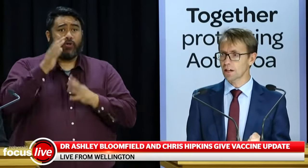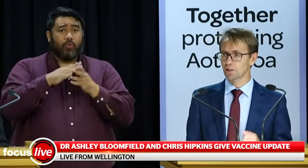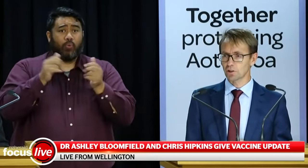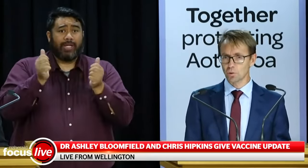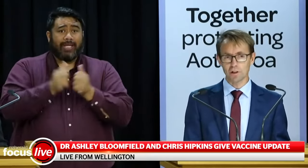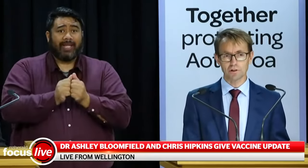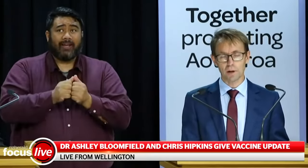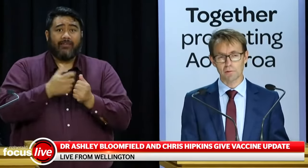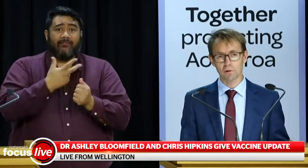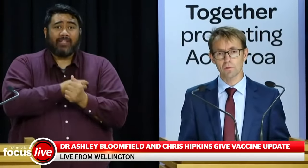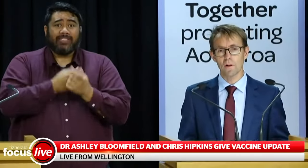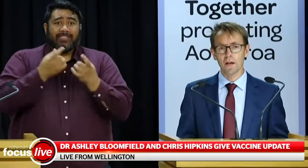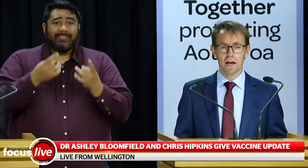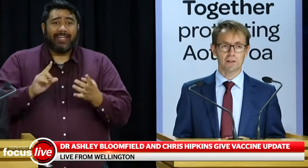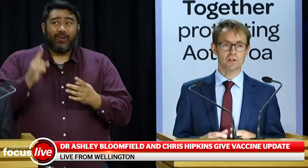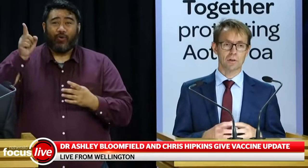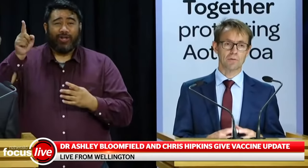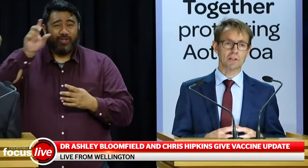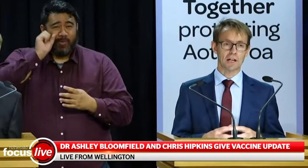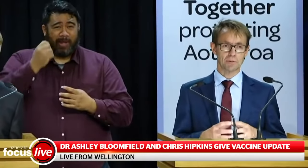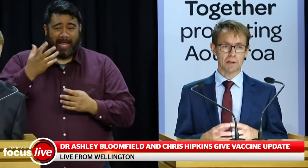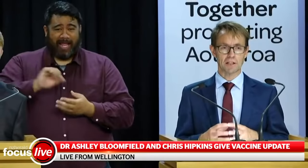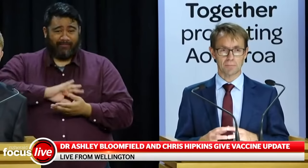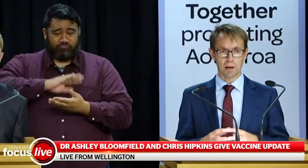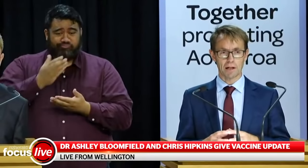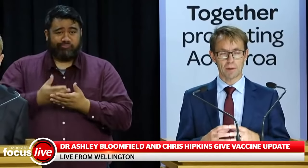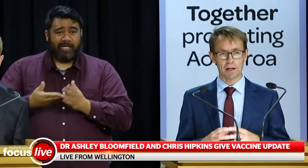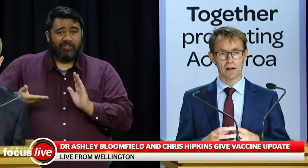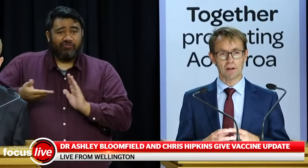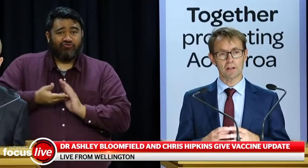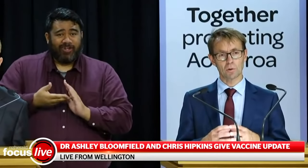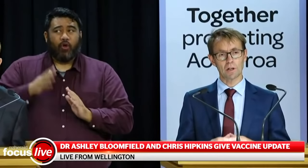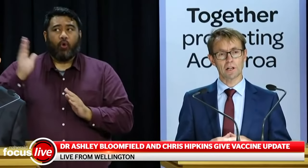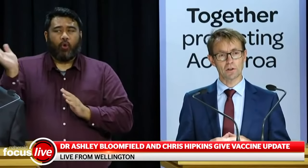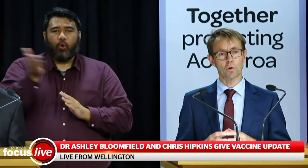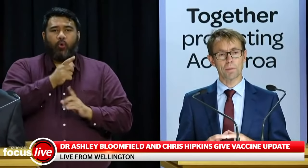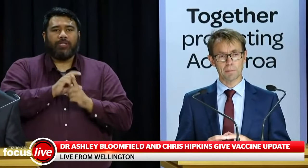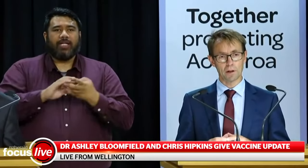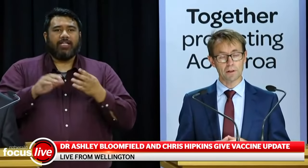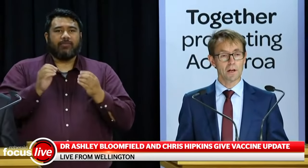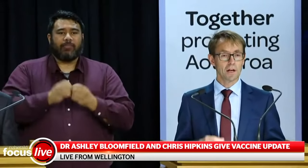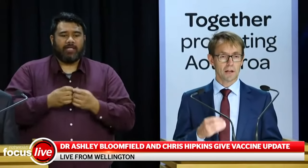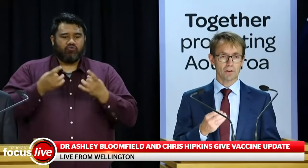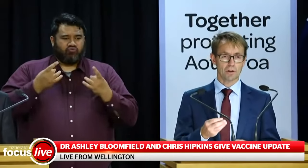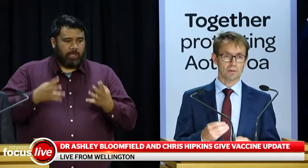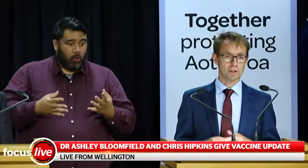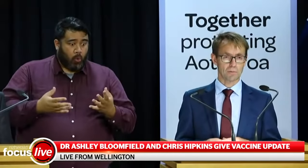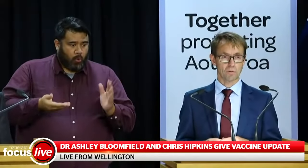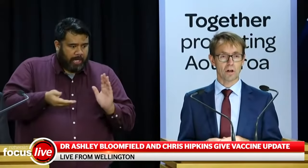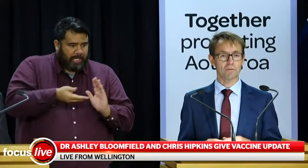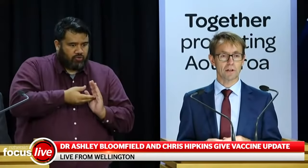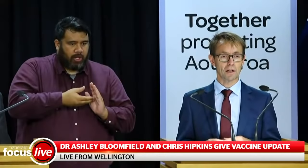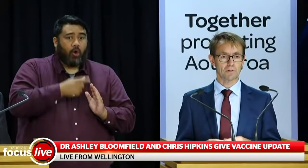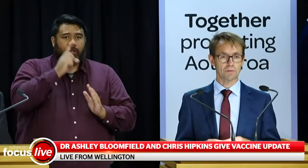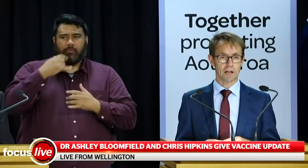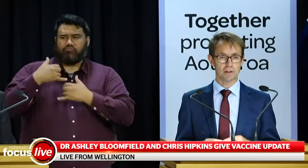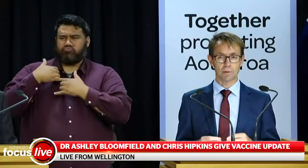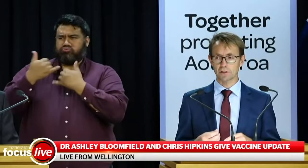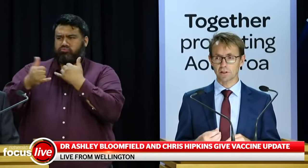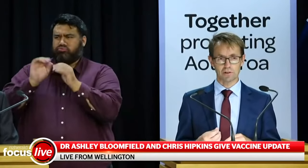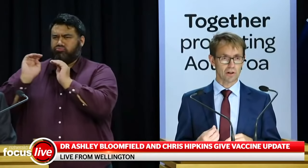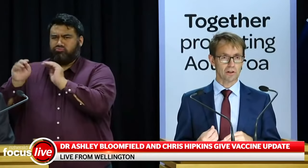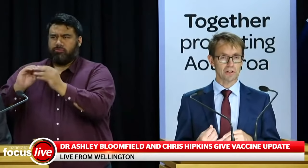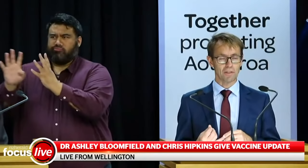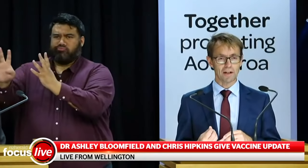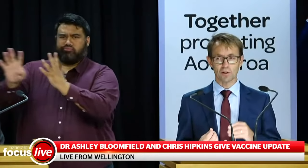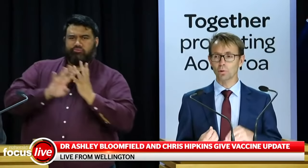vaccination started in Auckland, you may recall, and so every DHB has a plan about how they can quickly call people in, and I think some of what I've read out of Canterbury